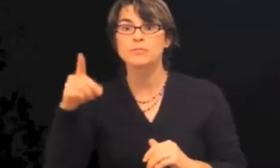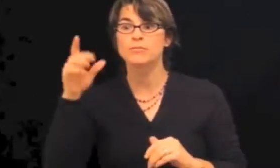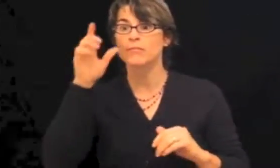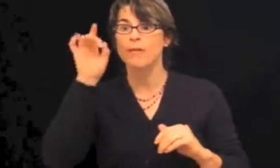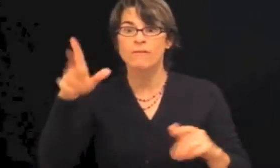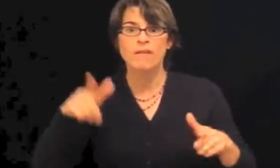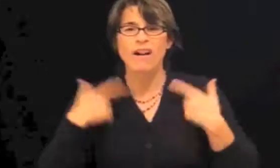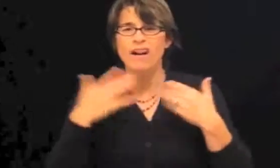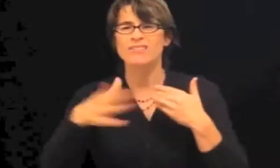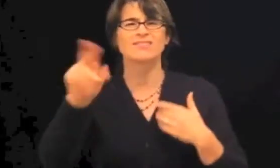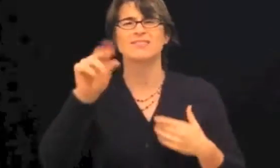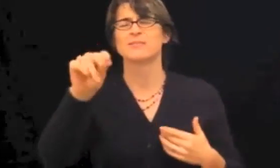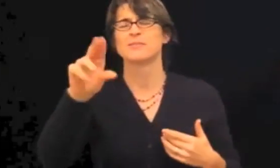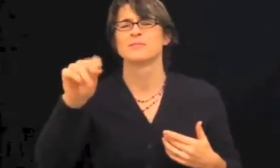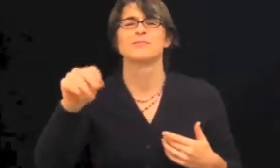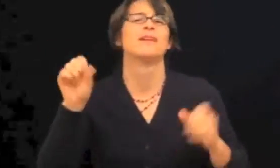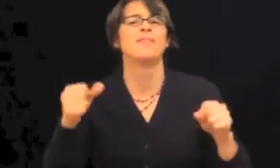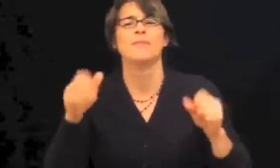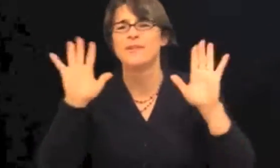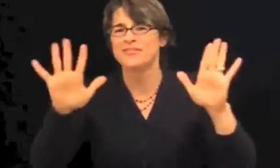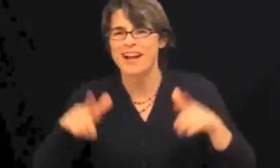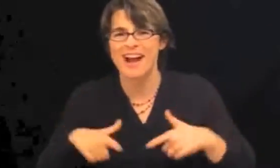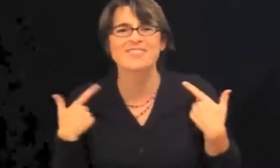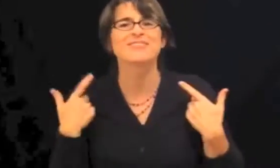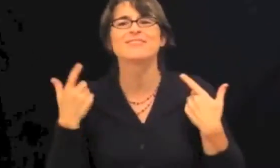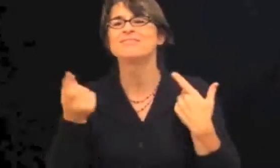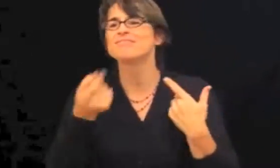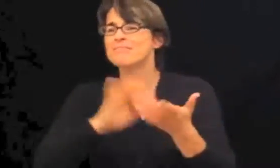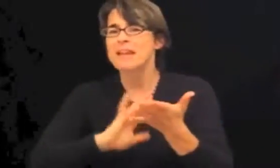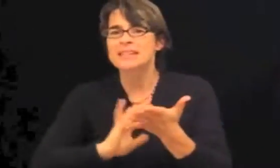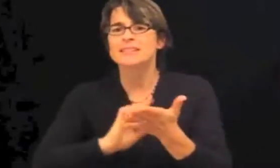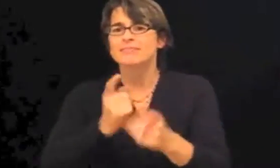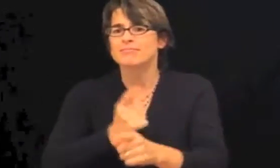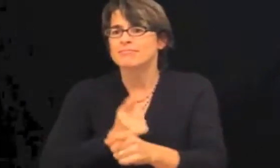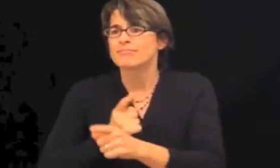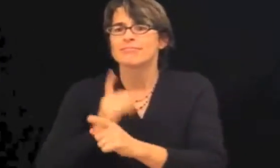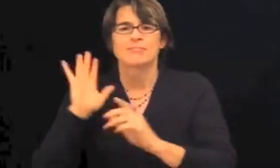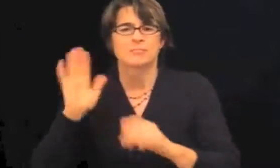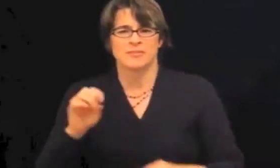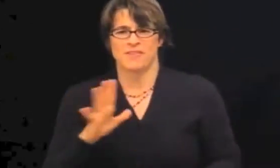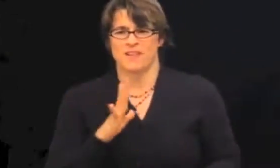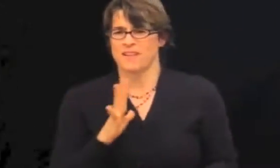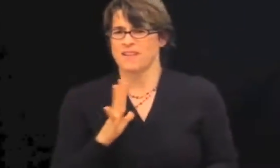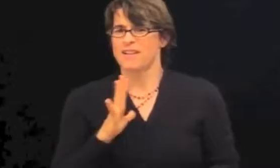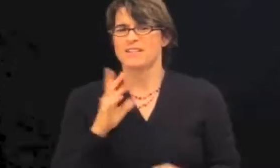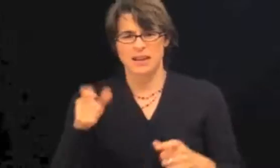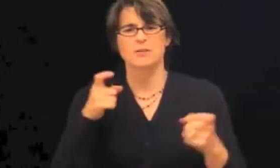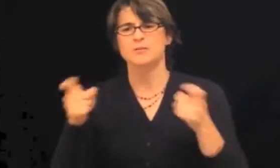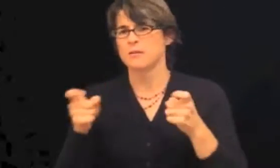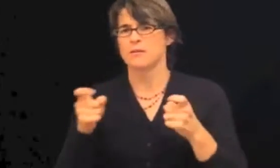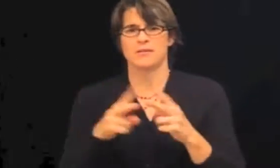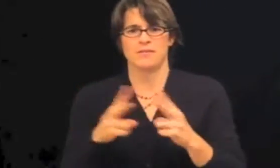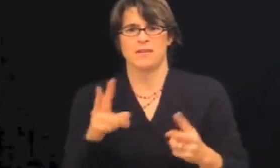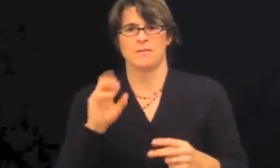disorder, they don't have to feel awful. They can have a good life with the proper medication and they can